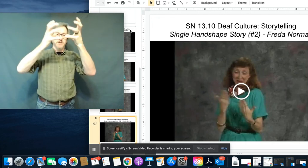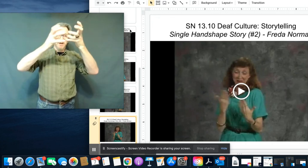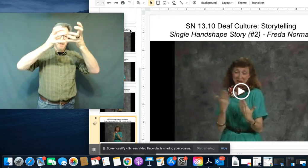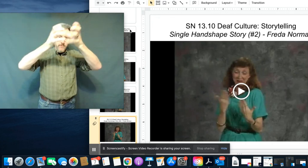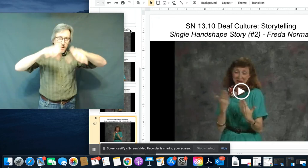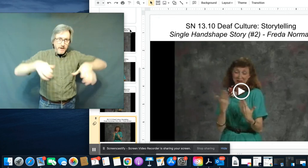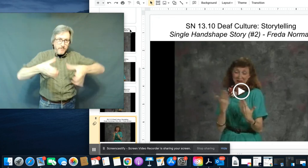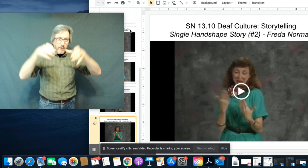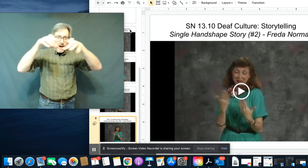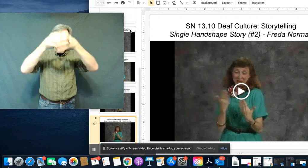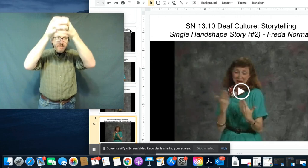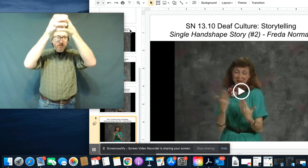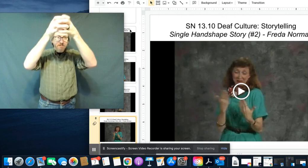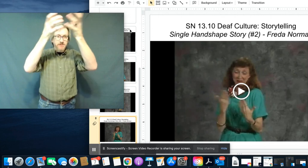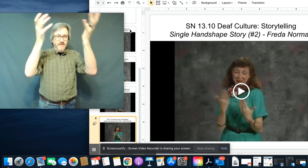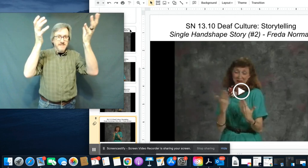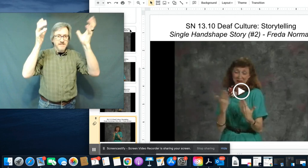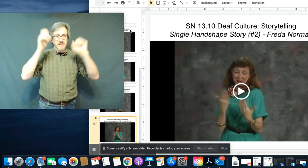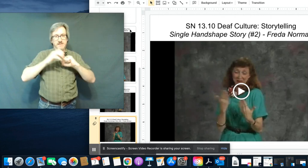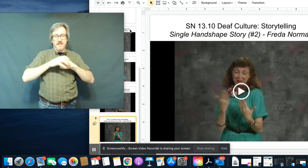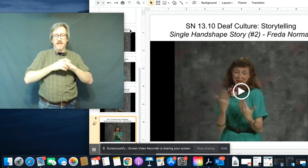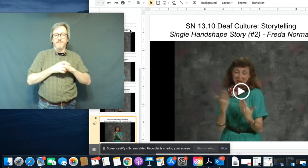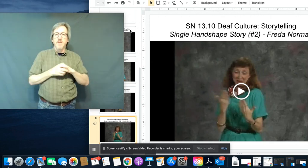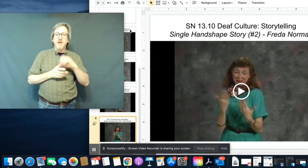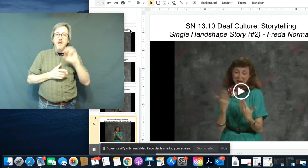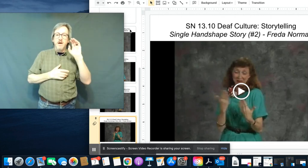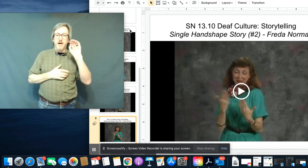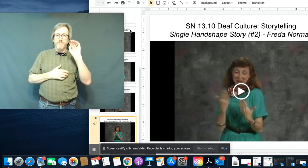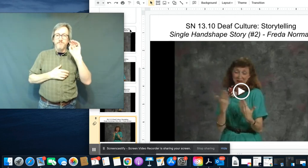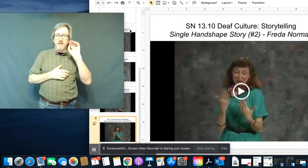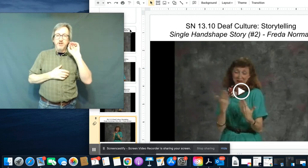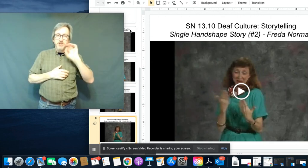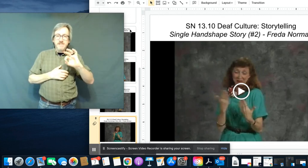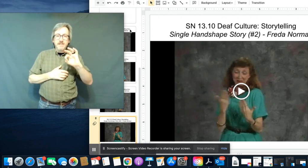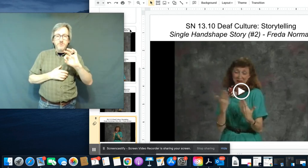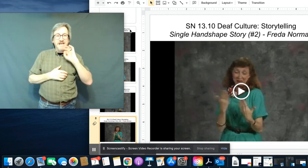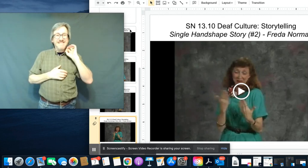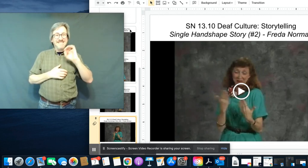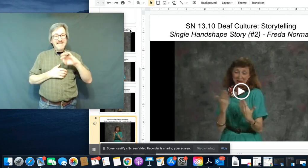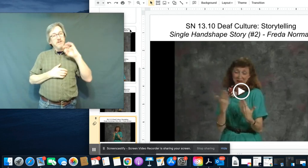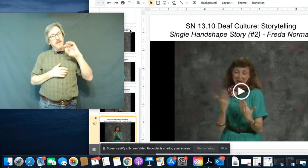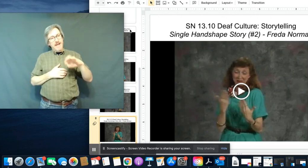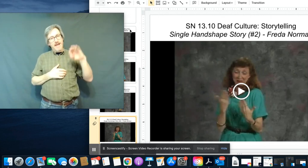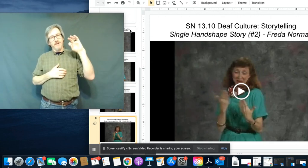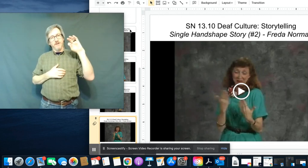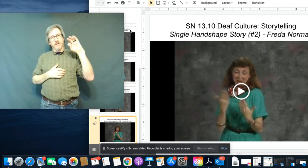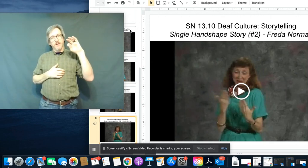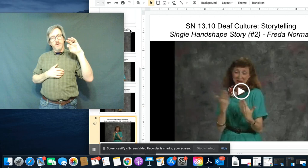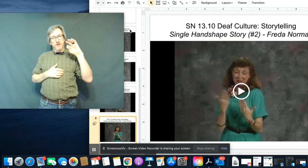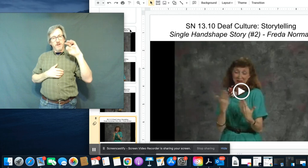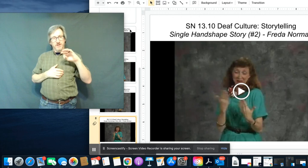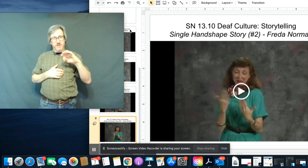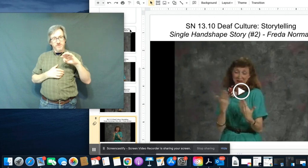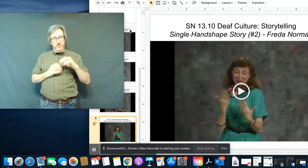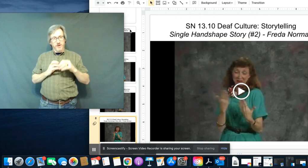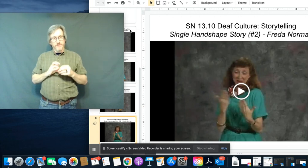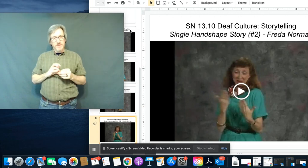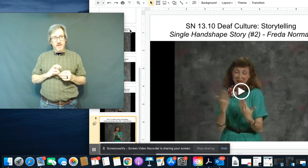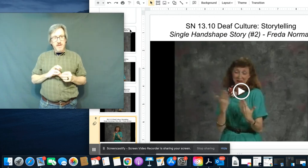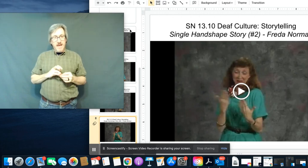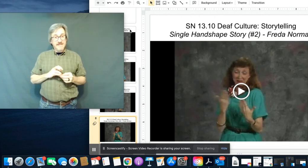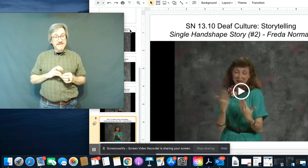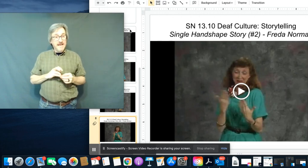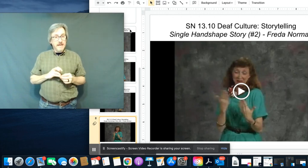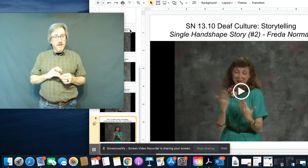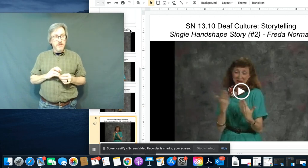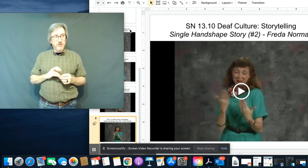tubes and bottles and vases and things like that. She's going to do a single hand-shaped story.